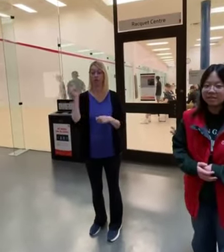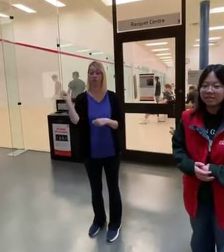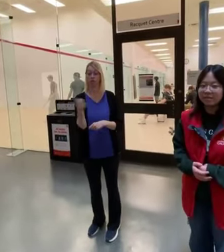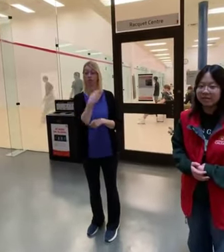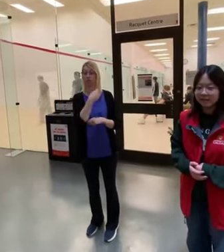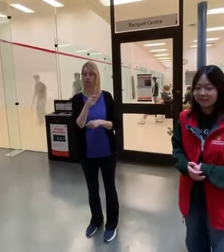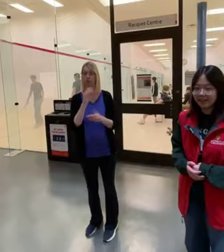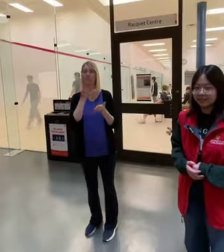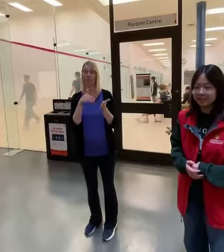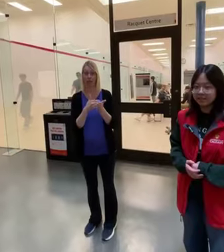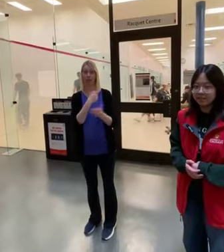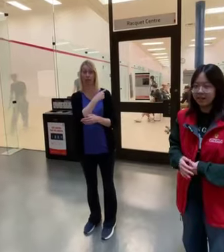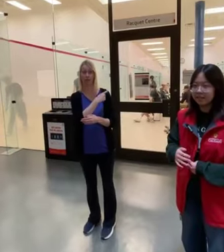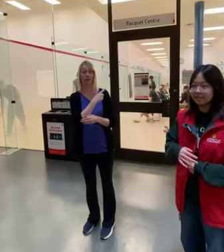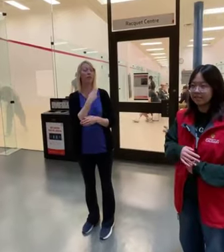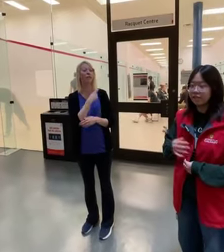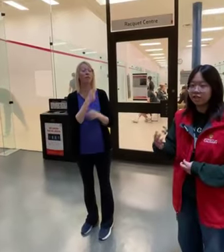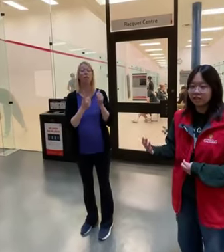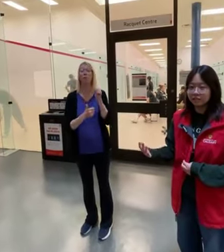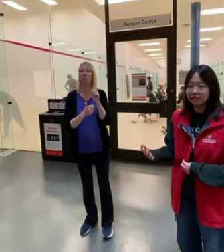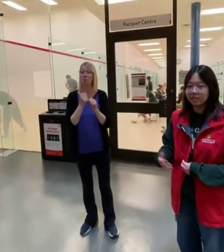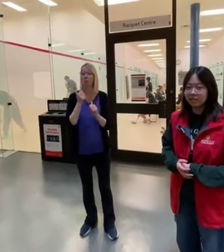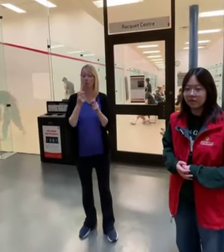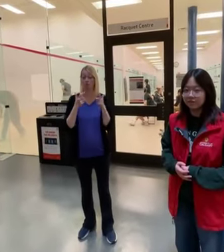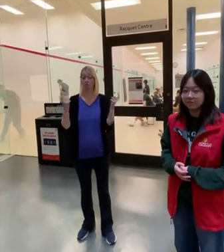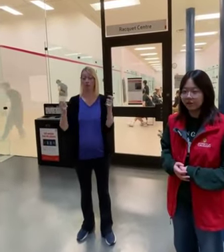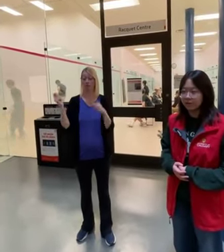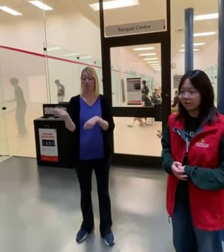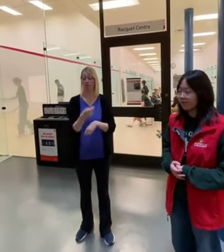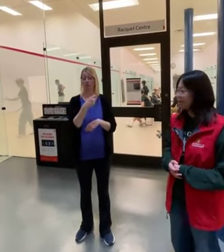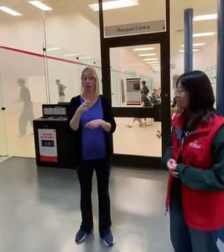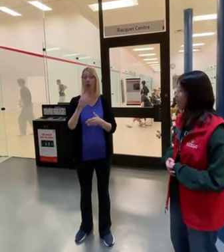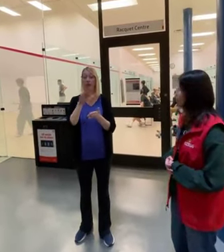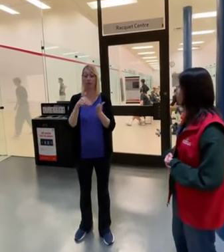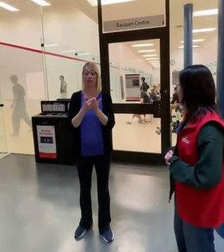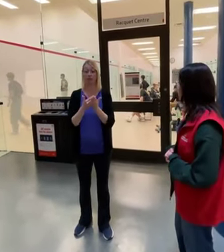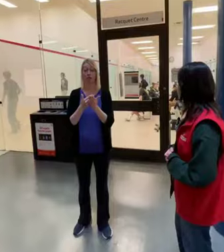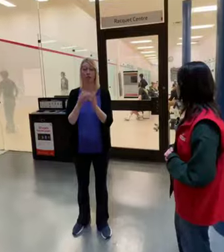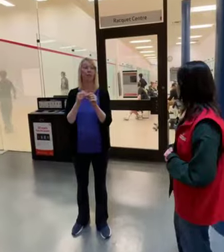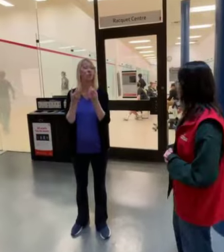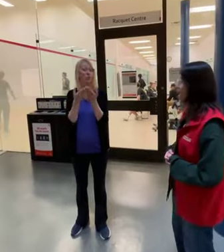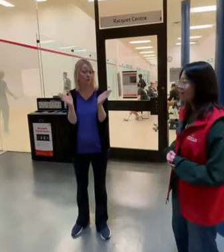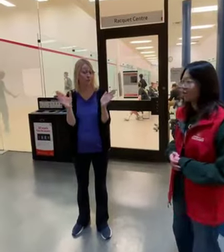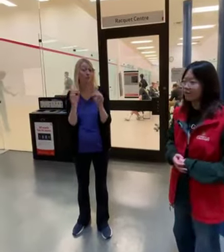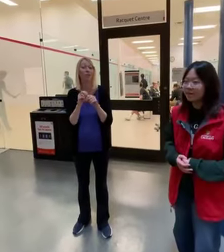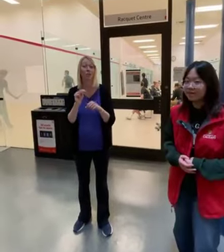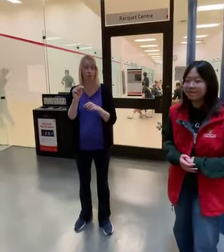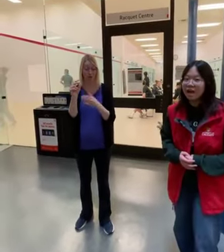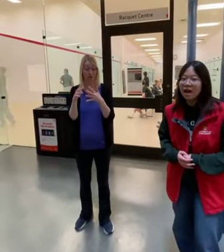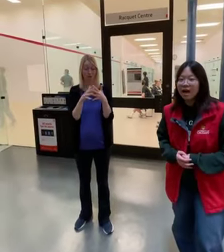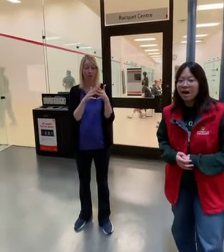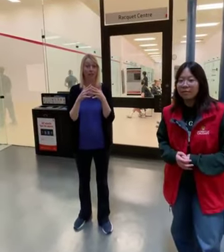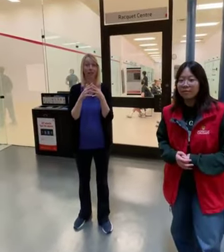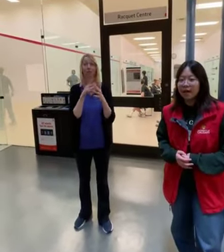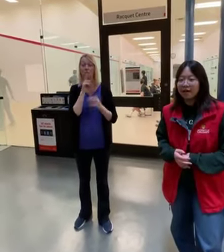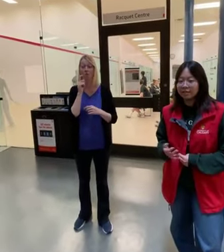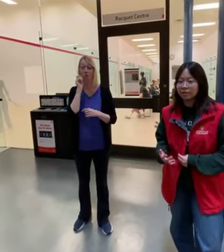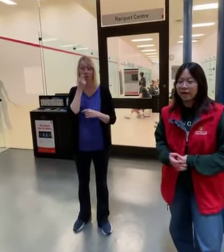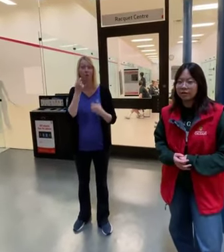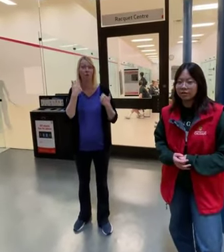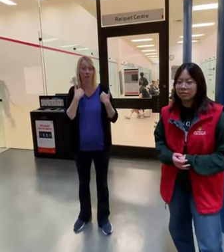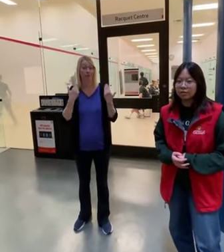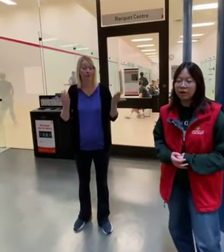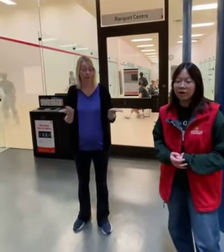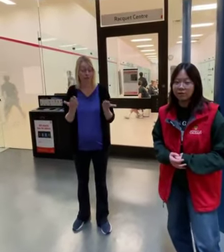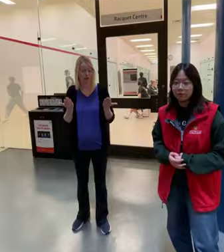So this is the biggest racket center, I guess, in general in all of North America, which is very cool that we have on our campus. And